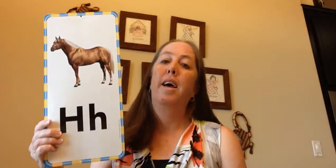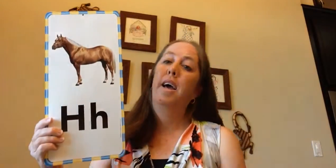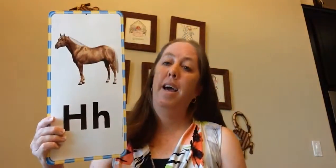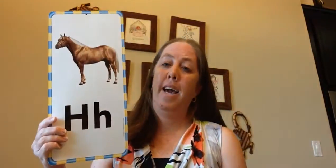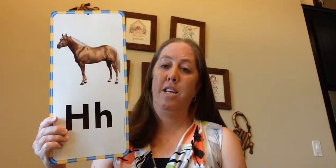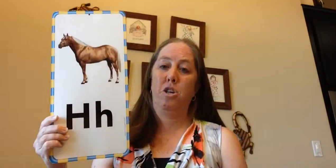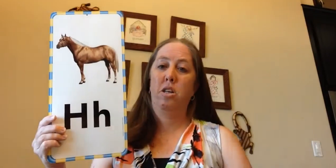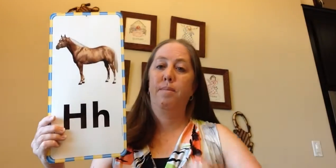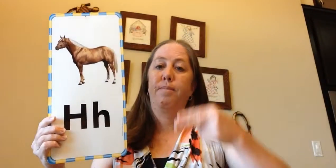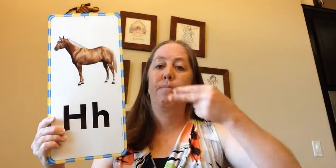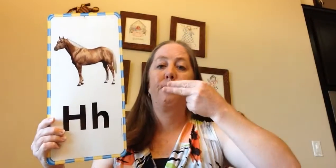H.